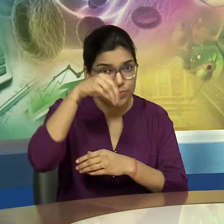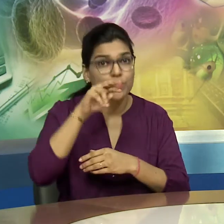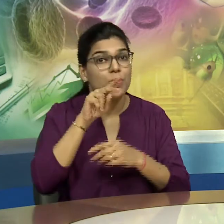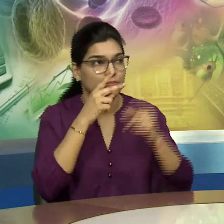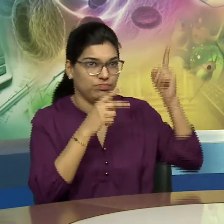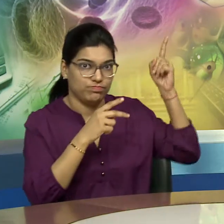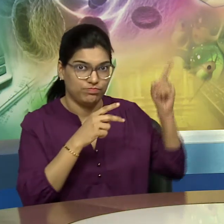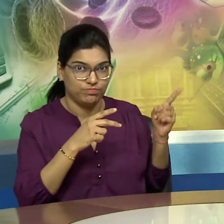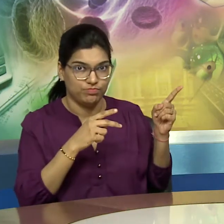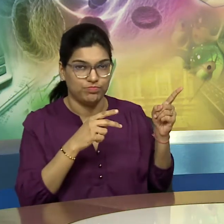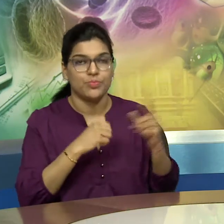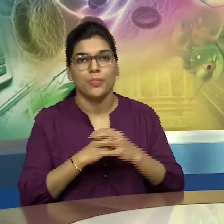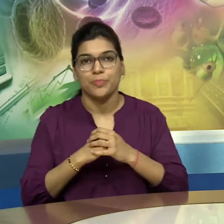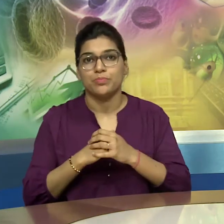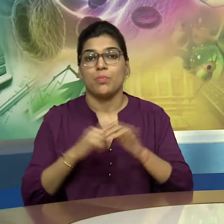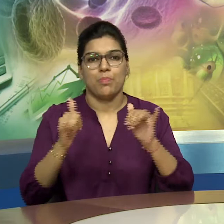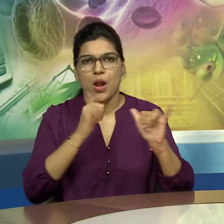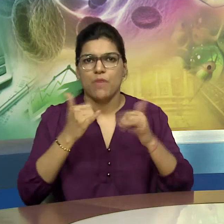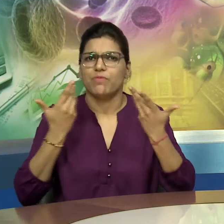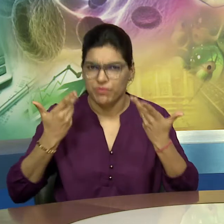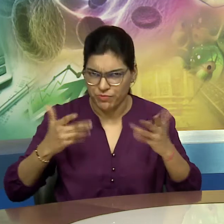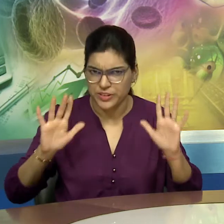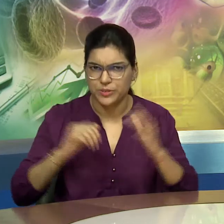word, that means you are asking a question.